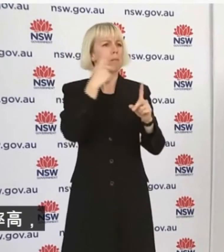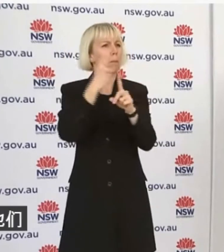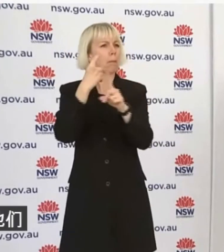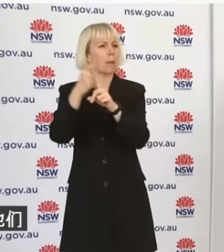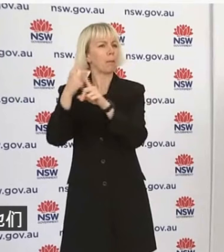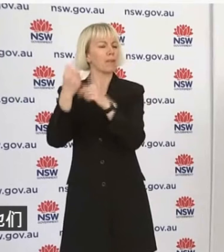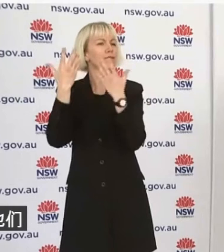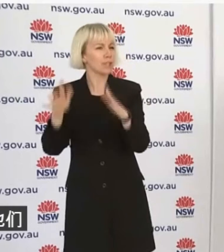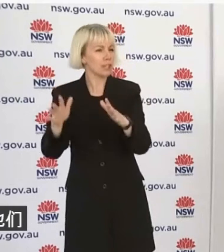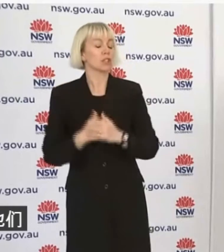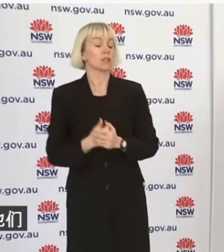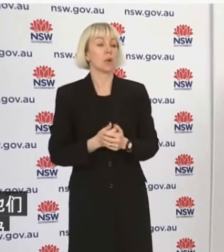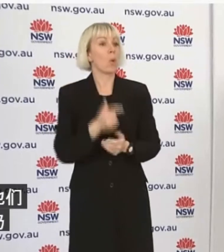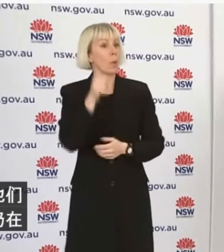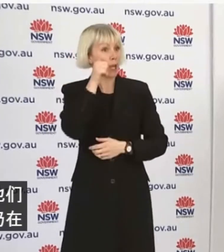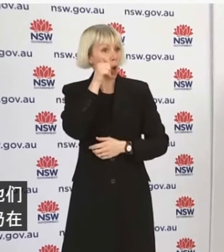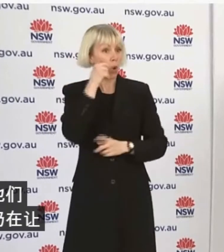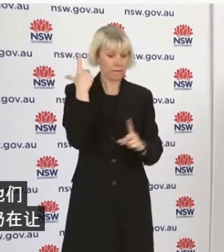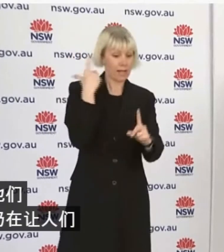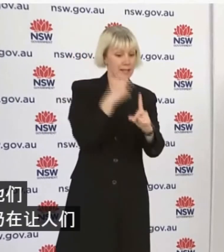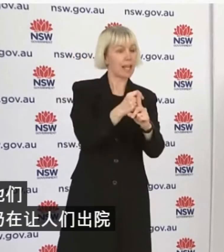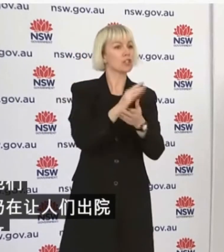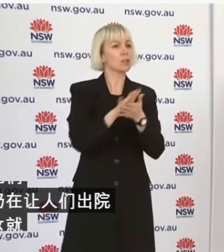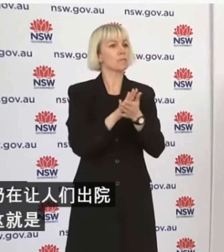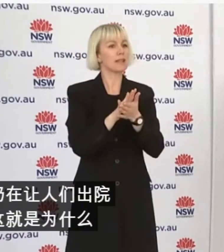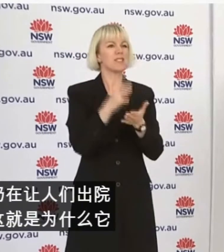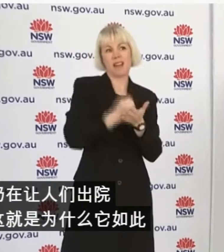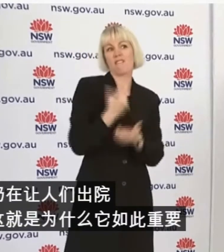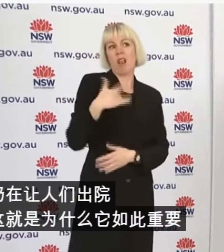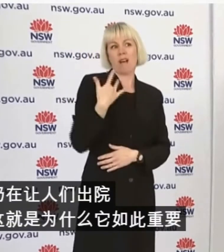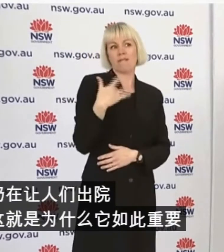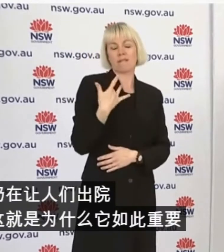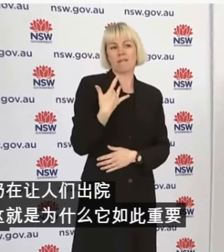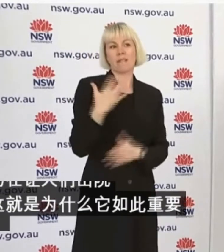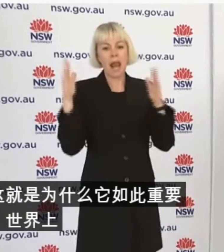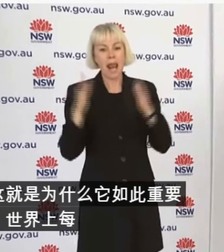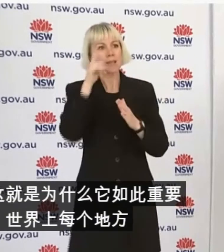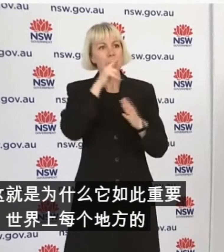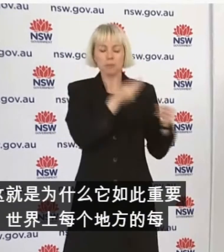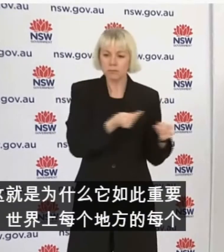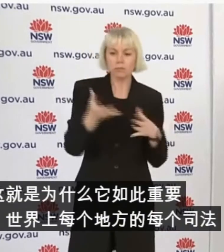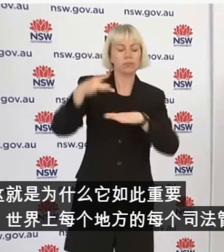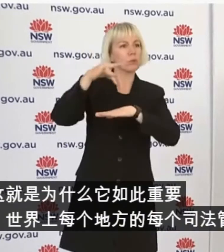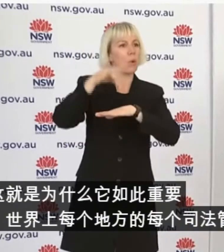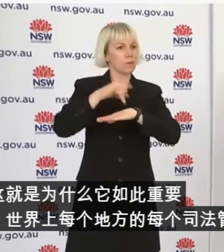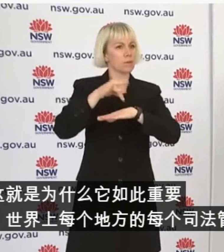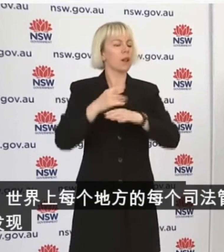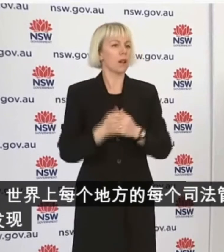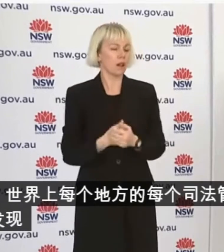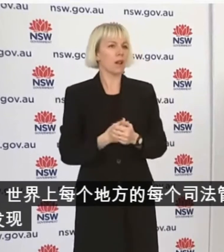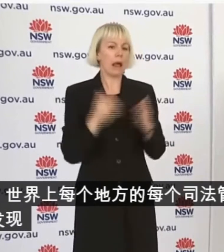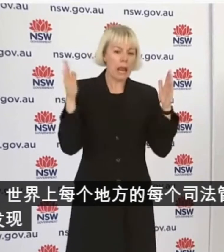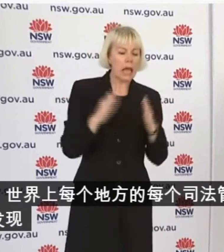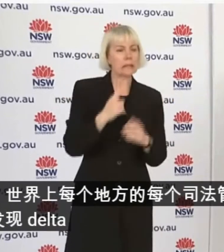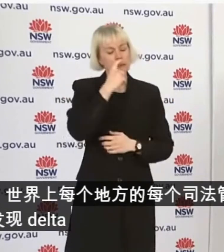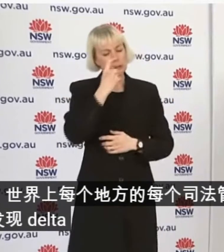spread. They also protect life and keep people out of hospital, and that's why it is so critical. And every jurisdiction, every place around the